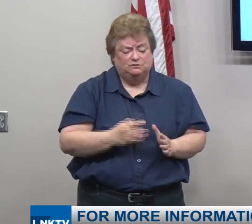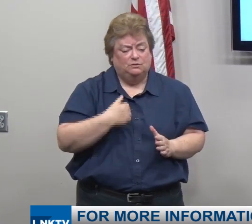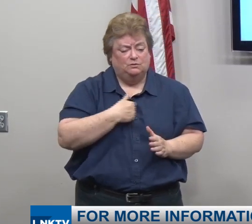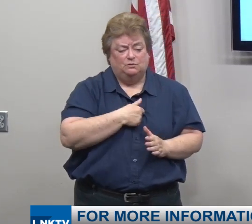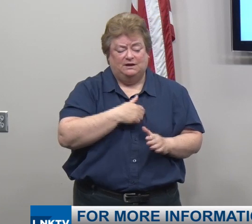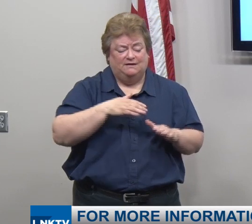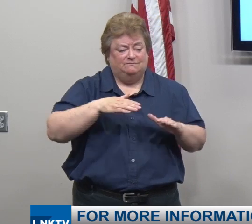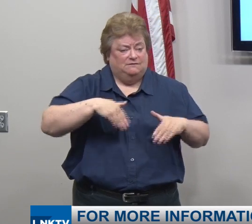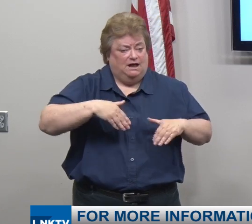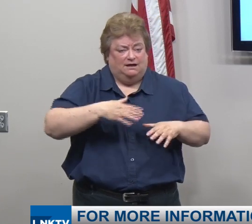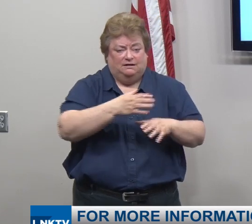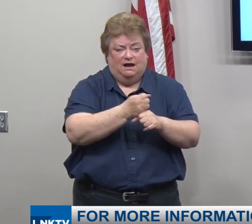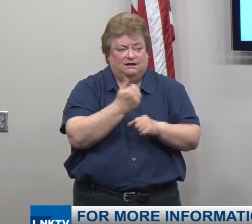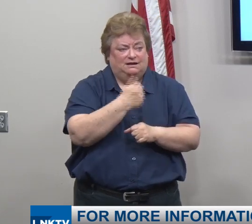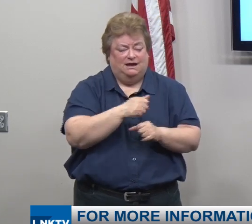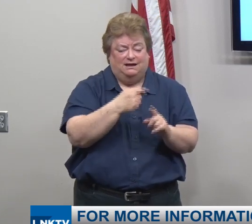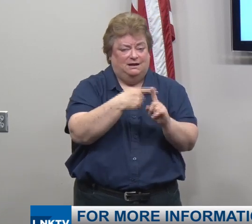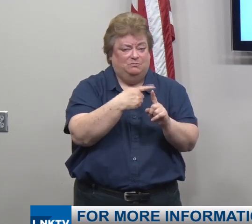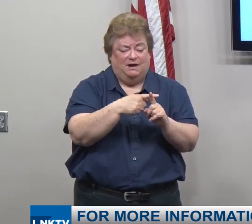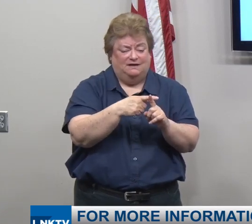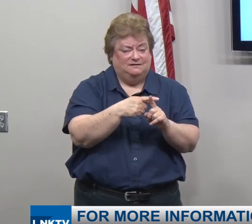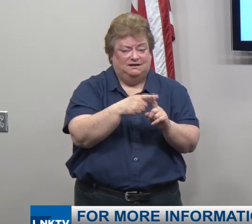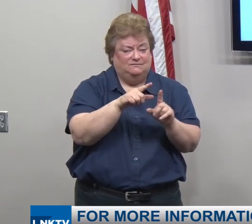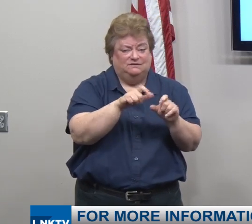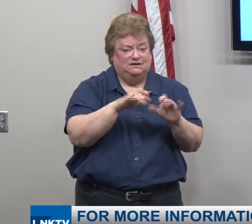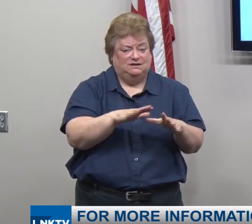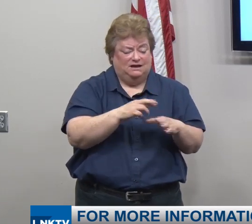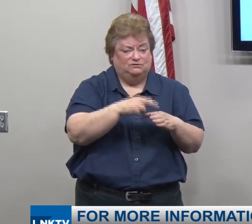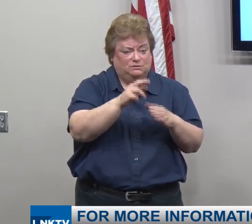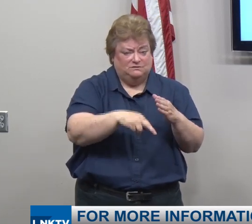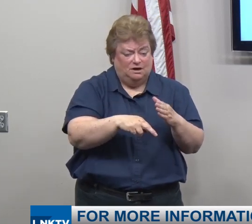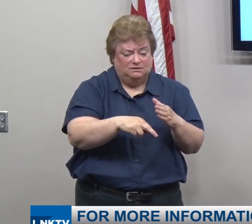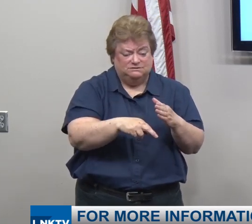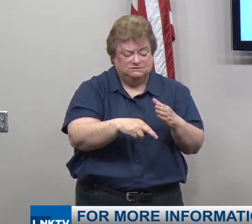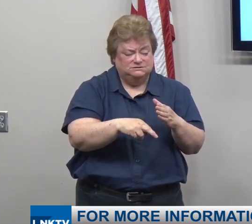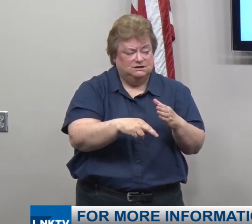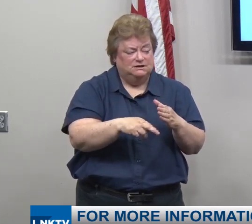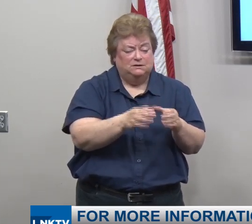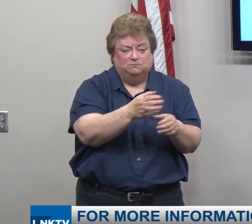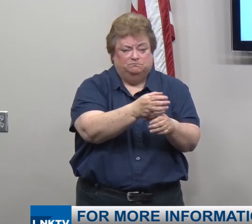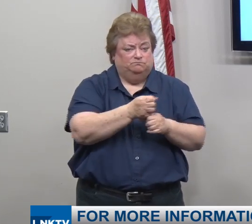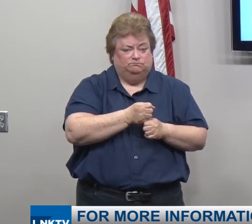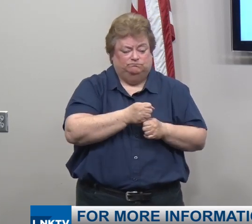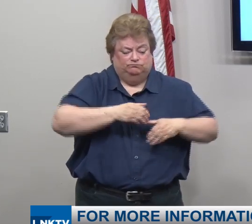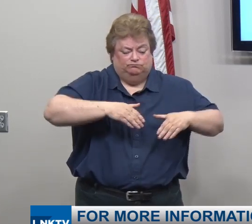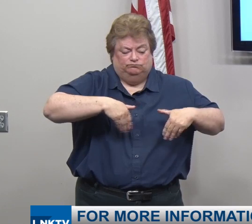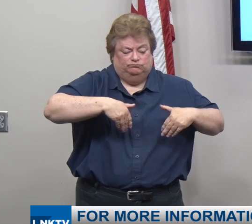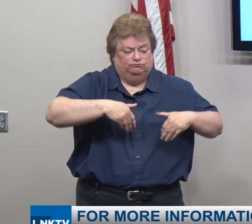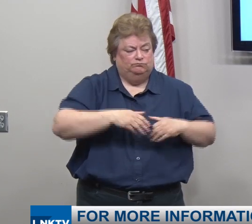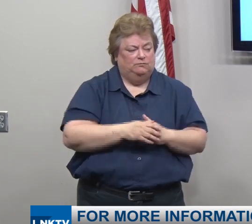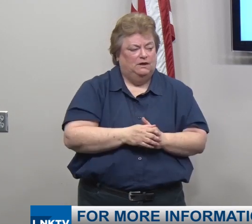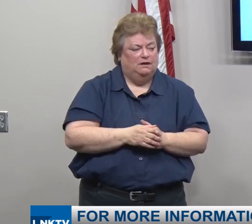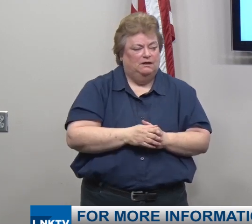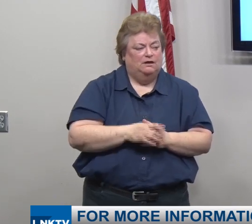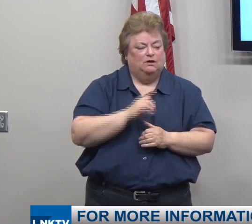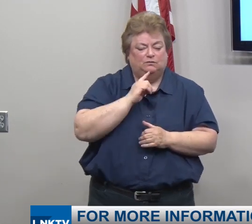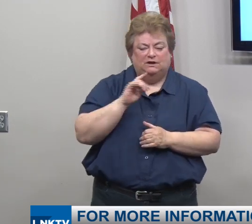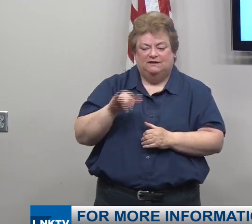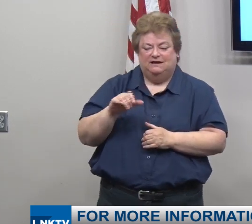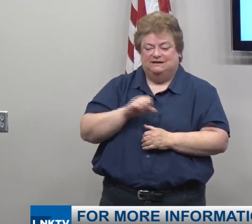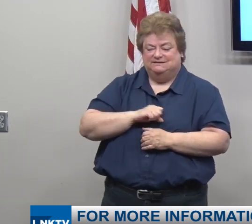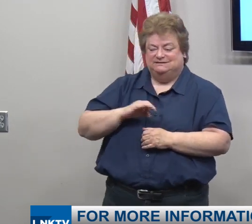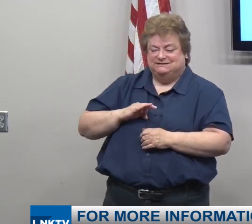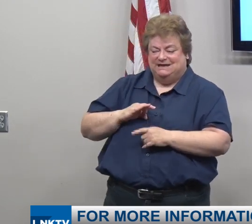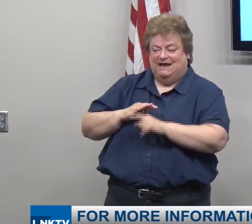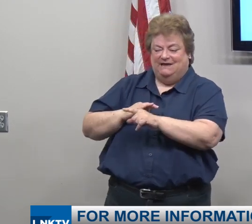any positive test results sent to us. And it really is the staff at the prison that